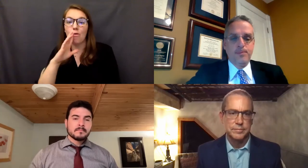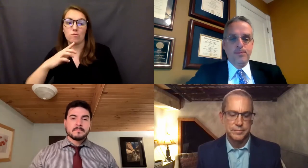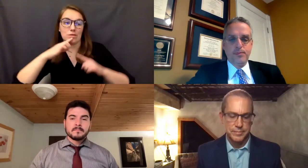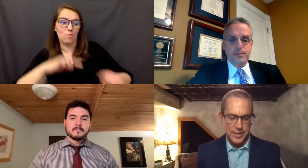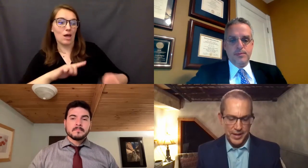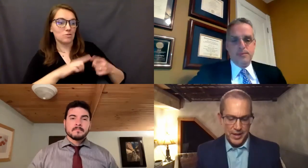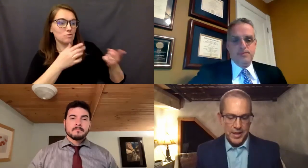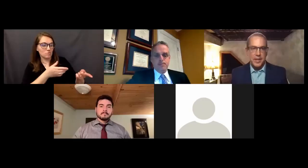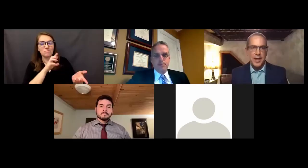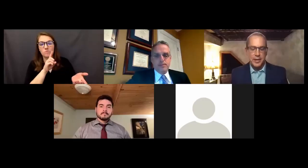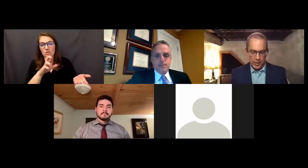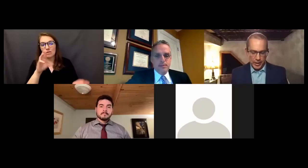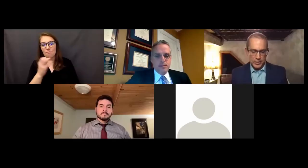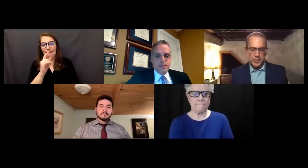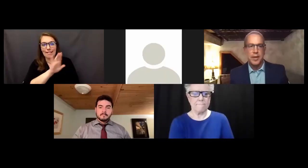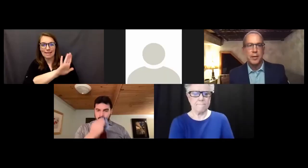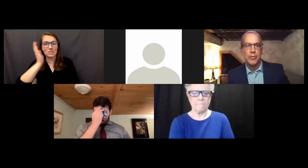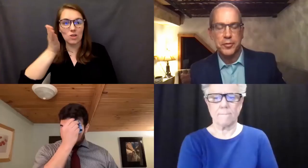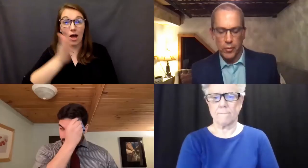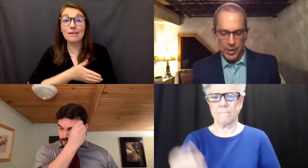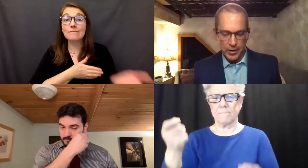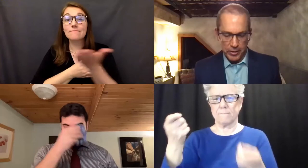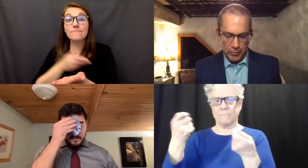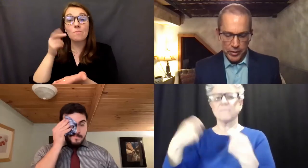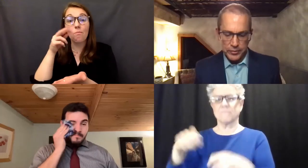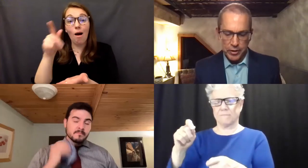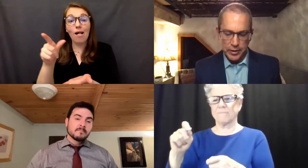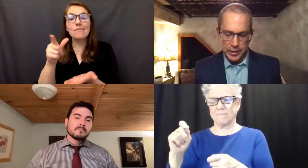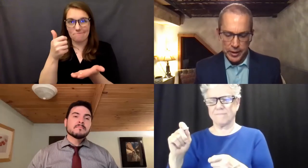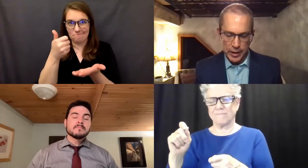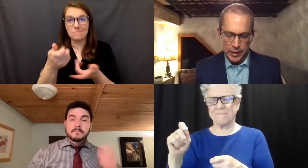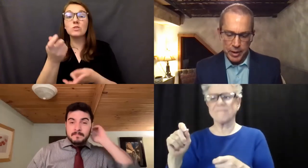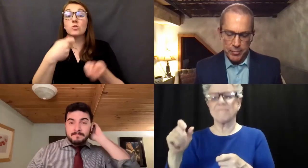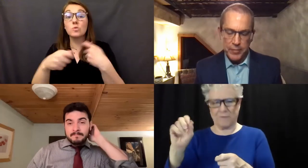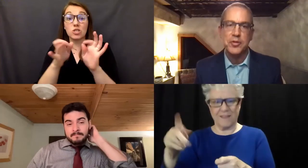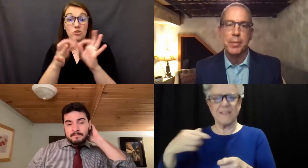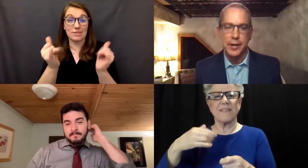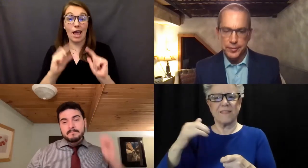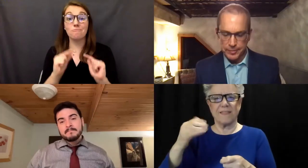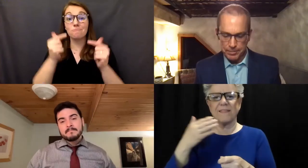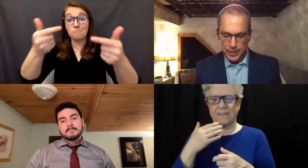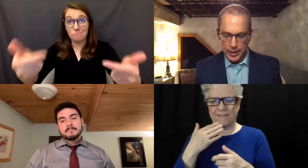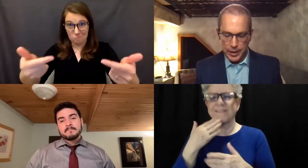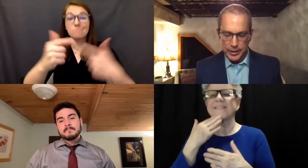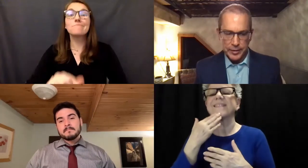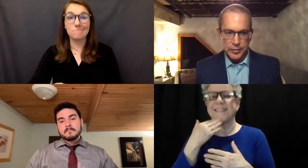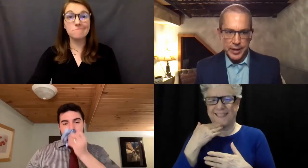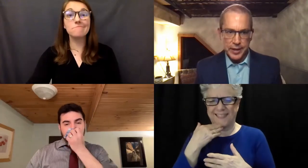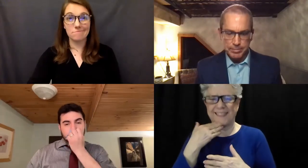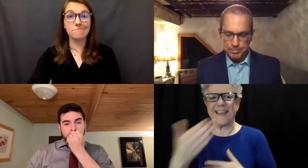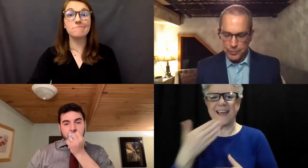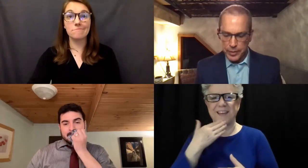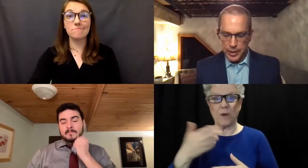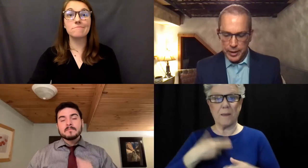you. Thank you, and I wish to thank Professor Romero for his talk. And in my brief response, I'd like to